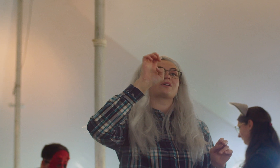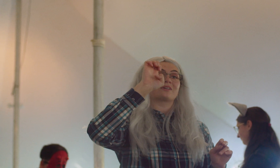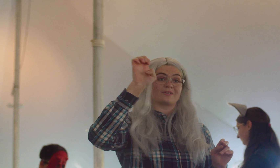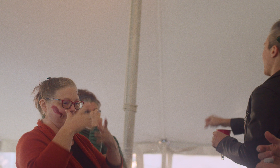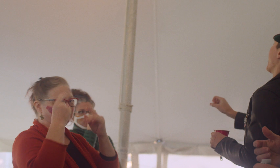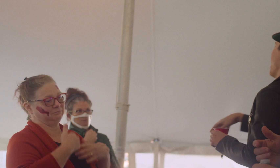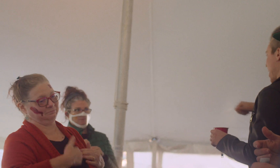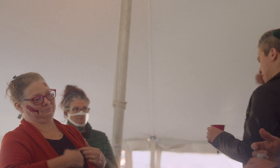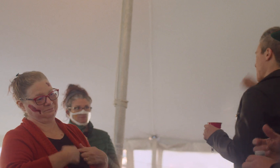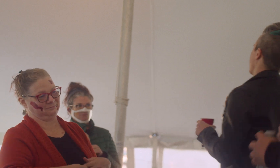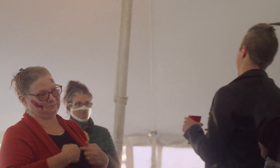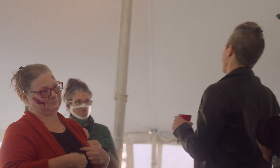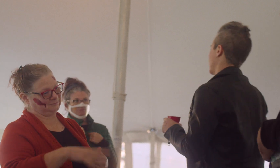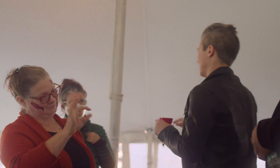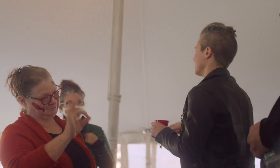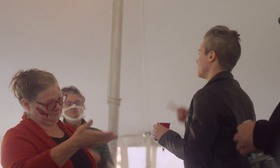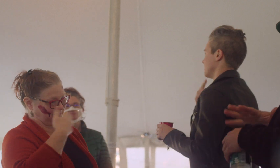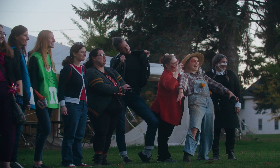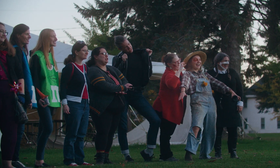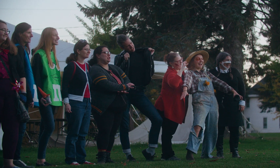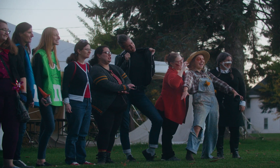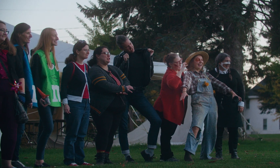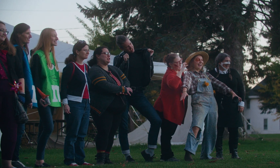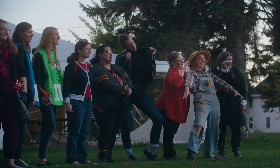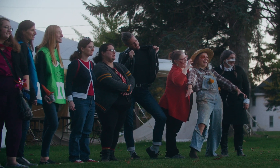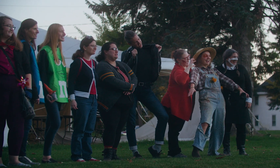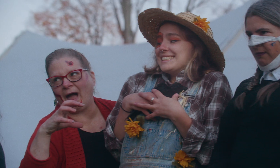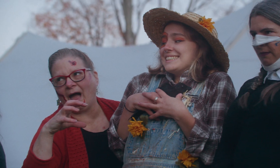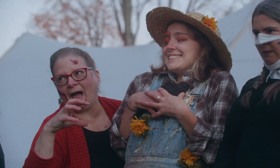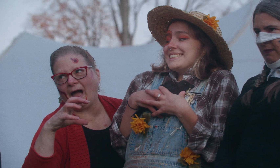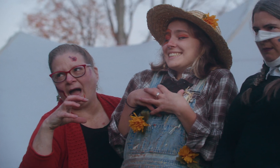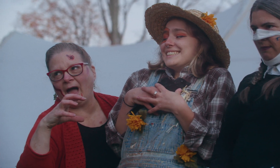bit of normalcy in such a strange, different world.